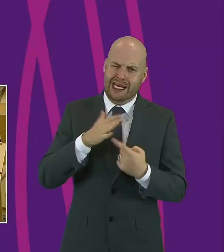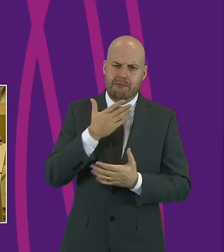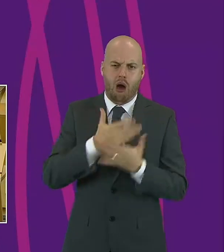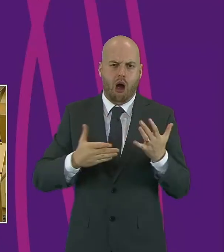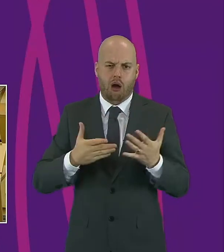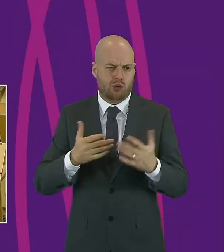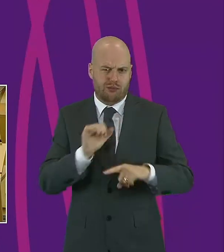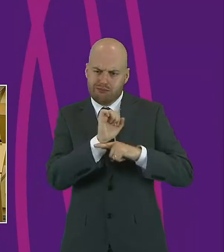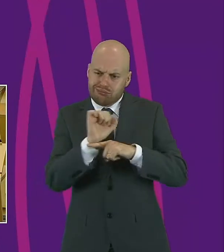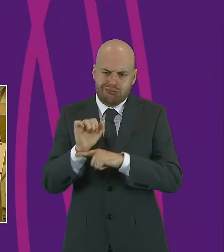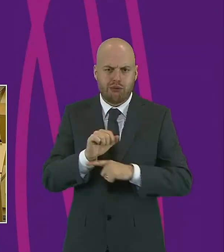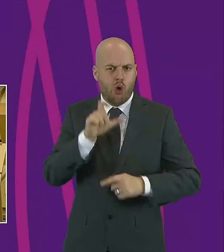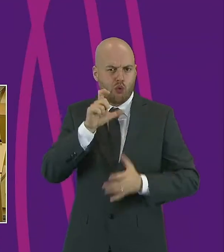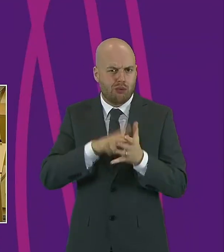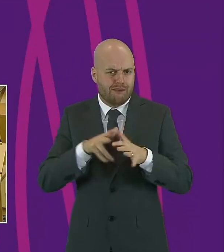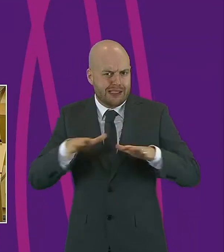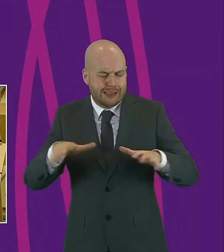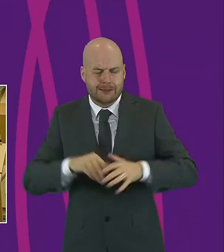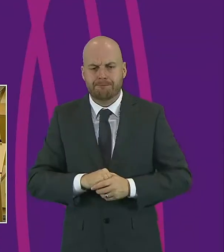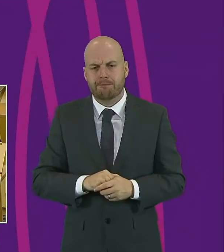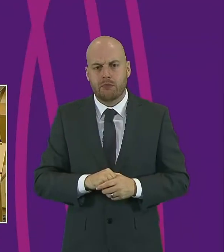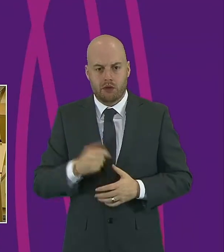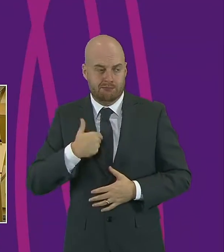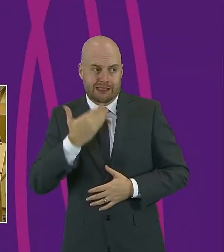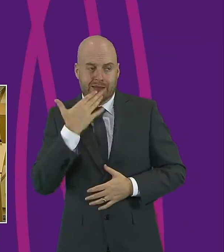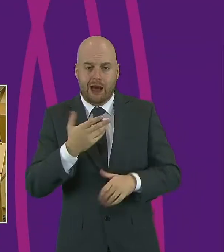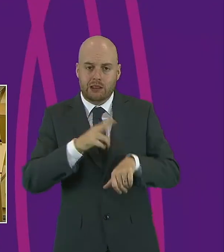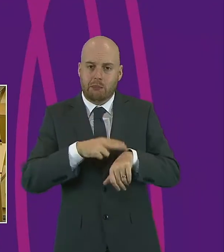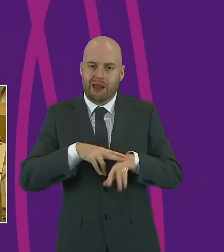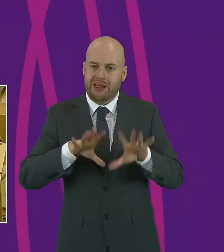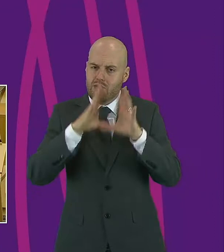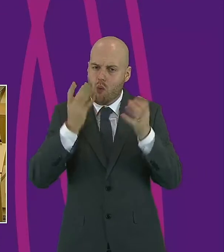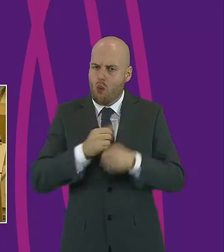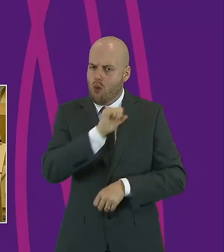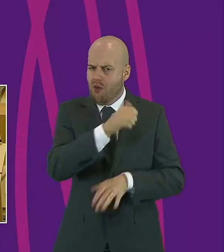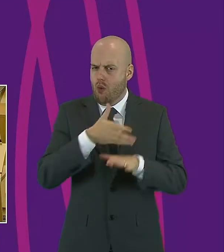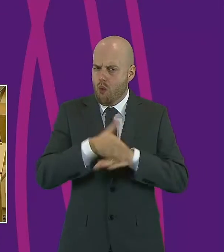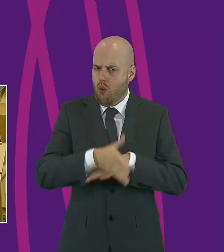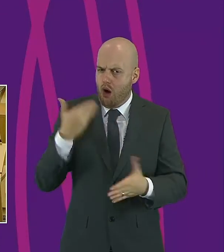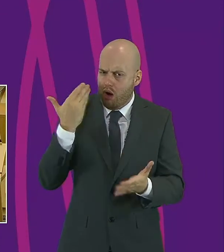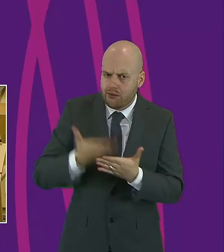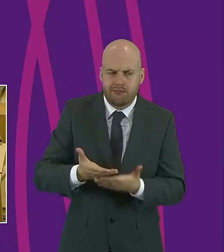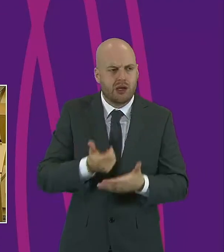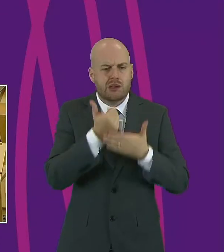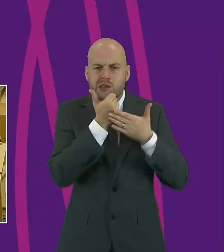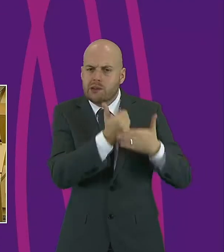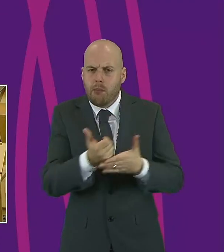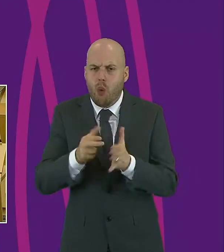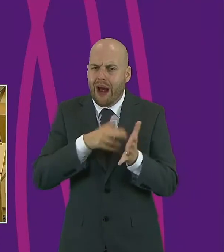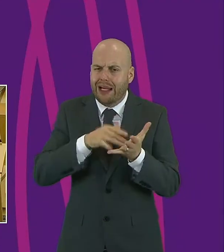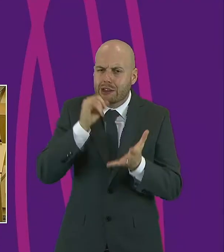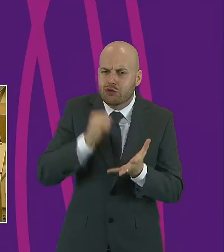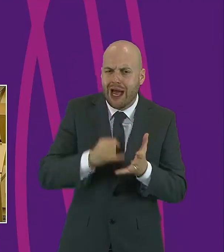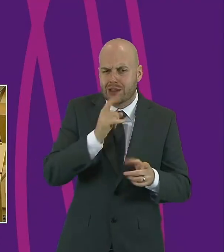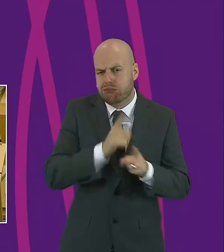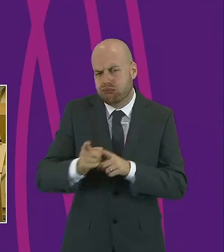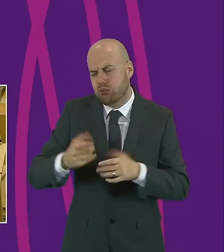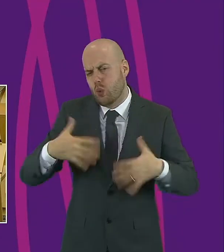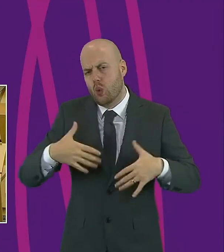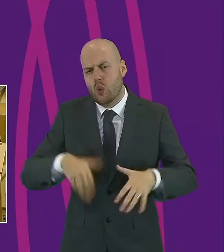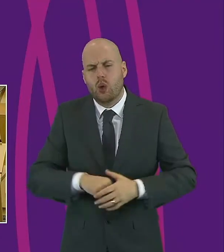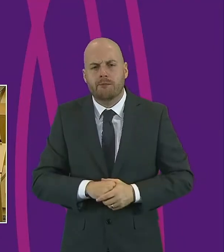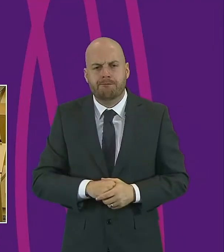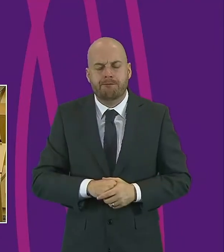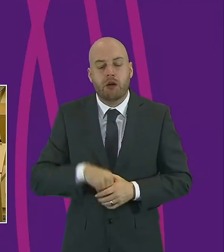also continue to work closely with local authorities and the NHS to support the wider response. This year, the Scottish Government has